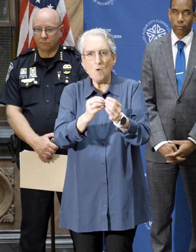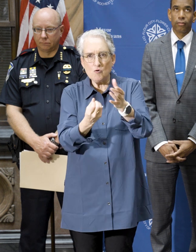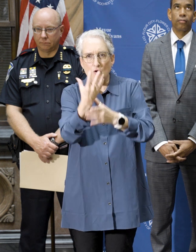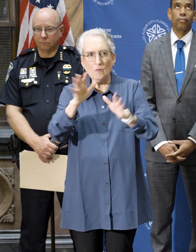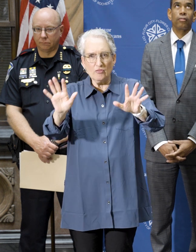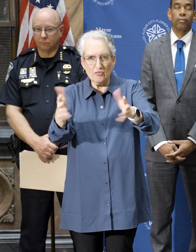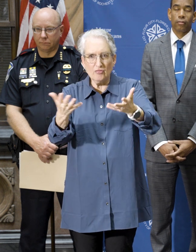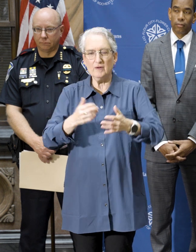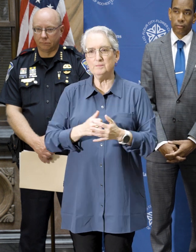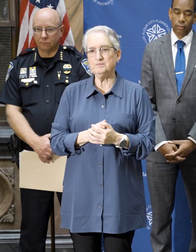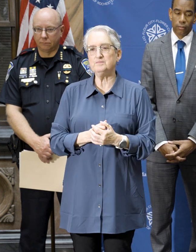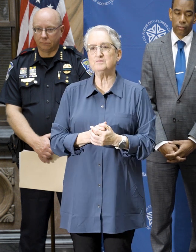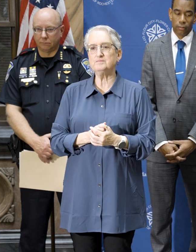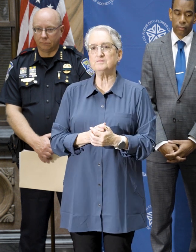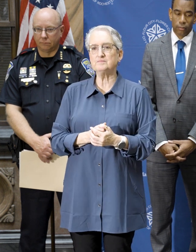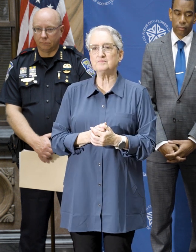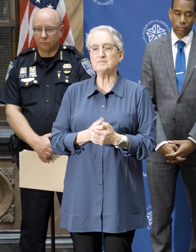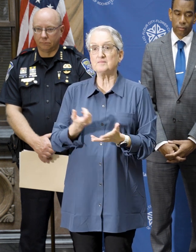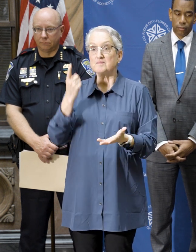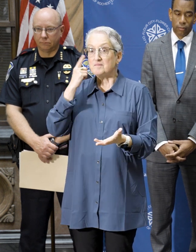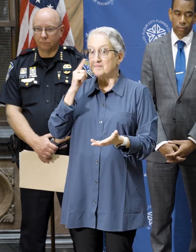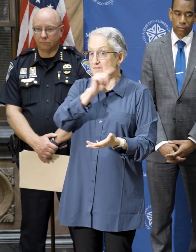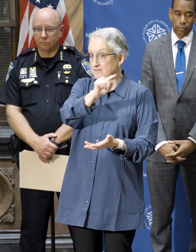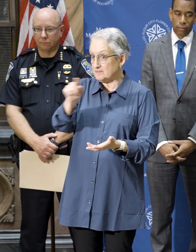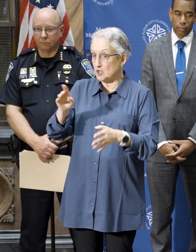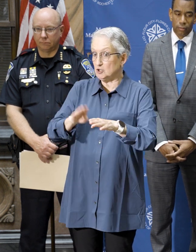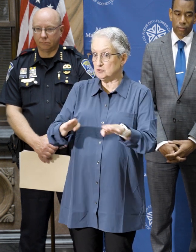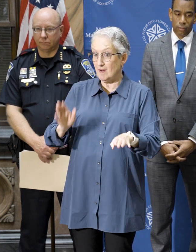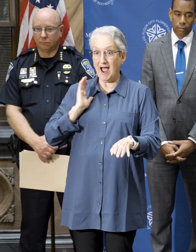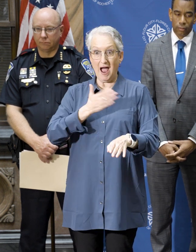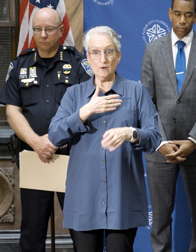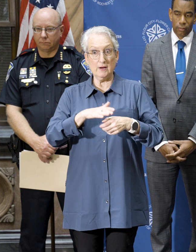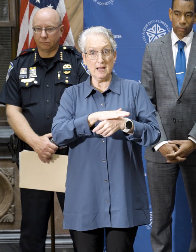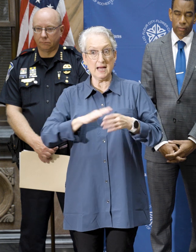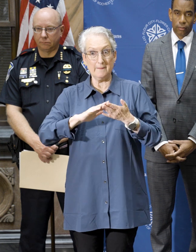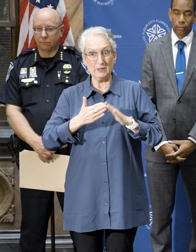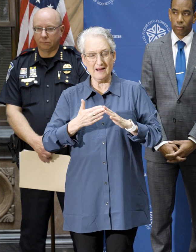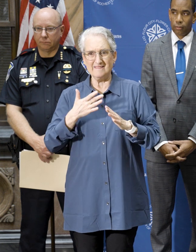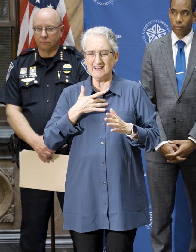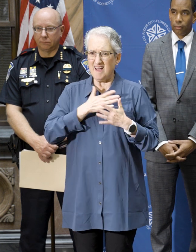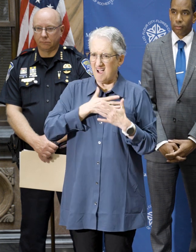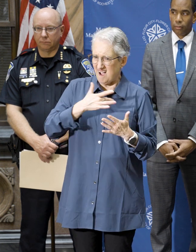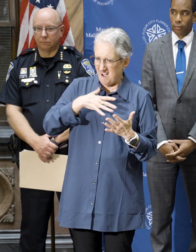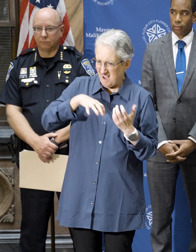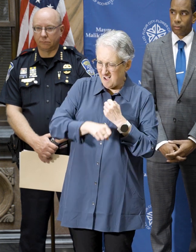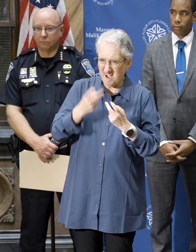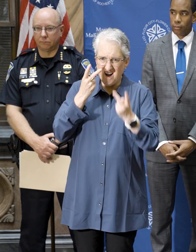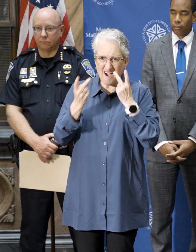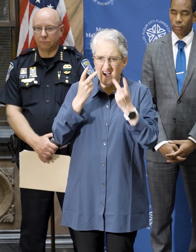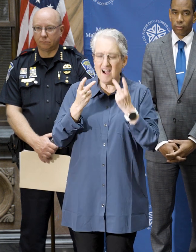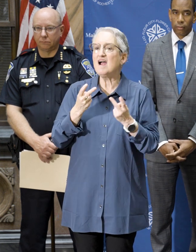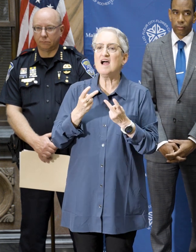can be painful to see what some of our children in our city have to deal with. That's why my staff and I have learned to celebrate our